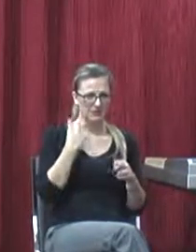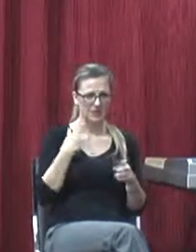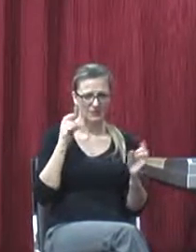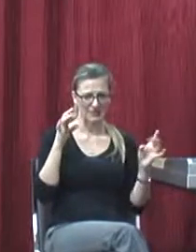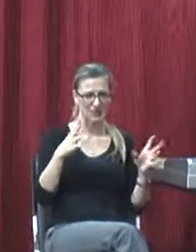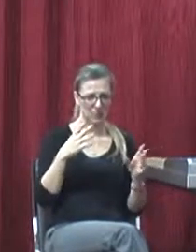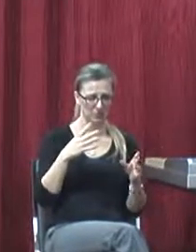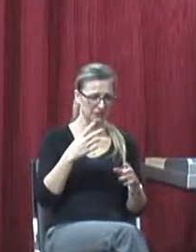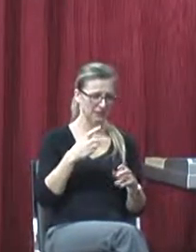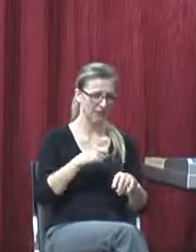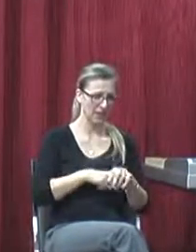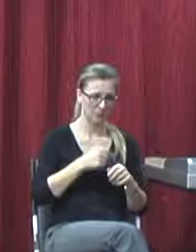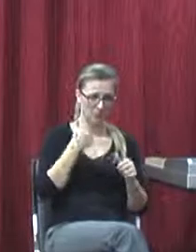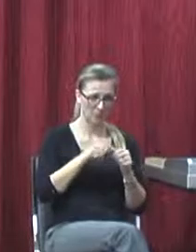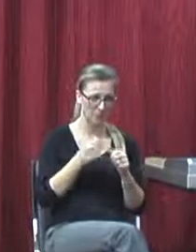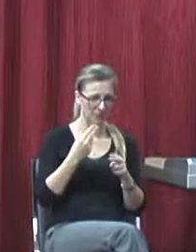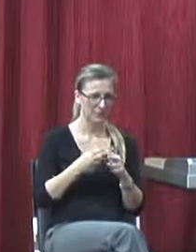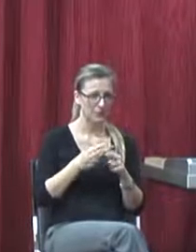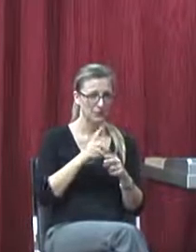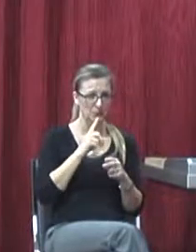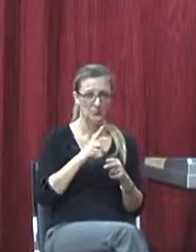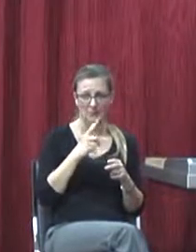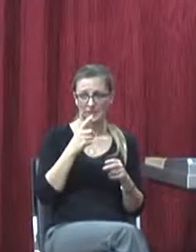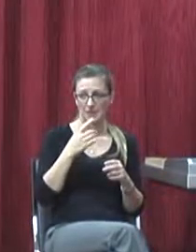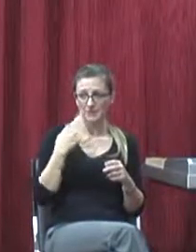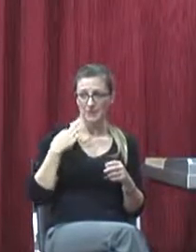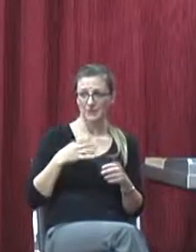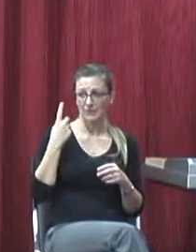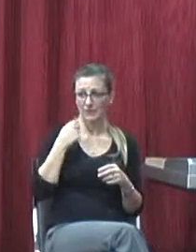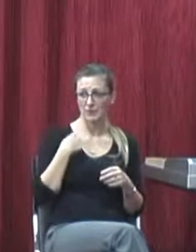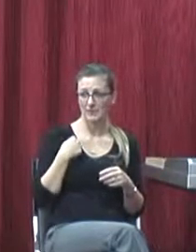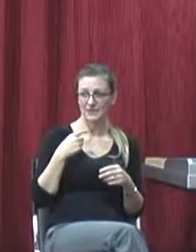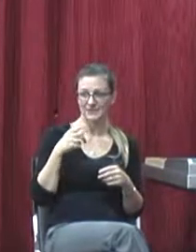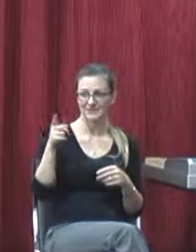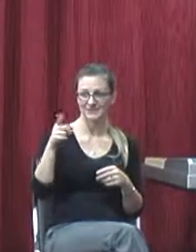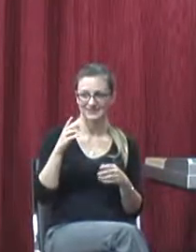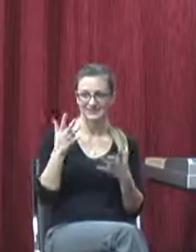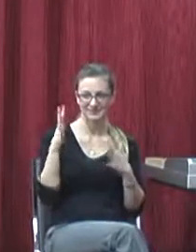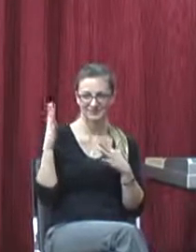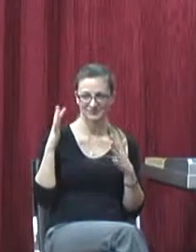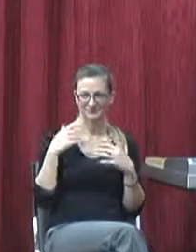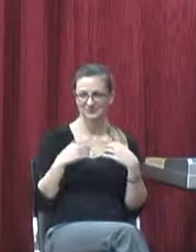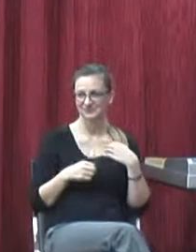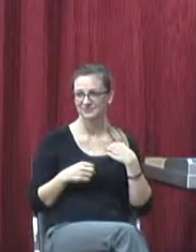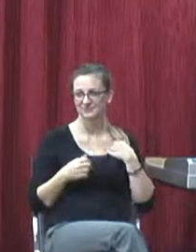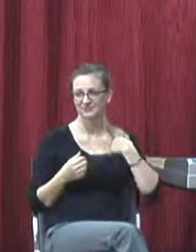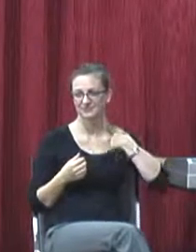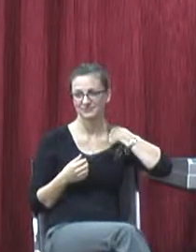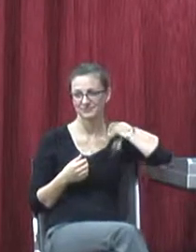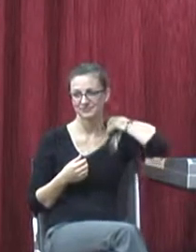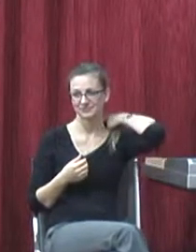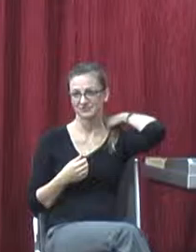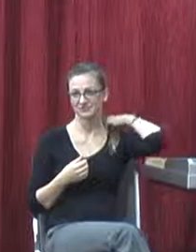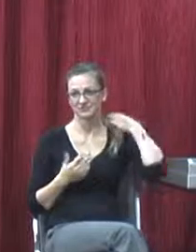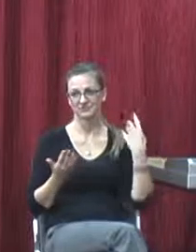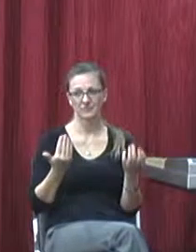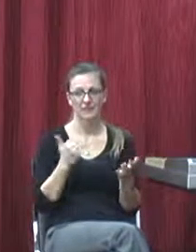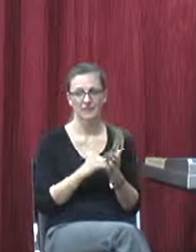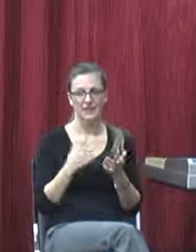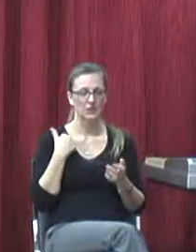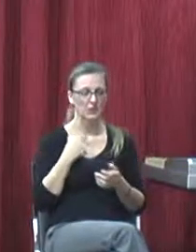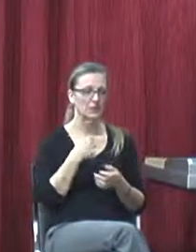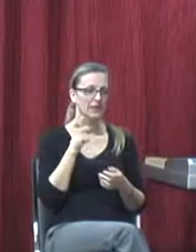names. So this is really for great benefit for me. But again, we need somebody who would take that